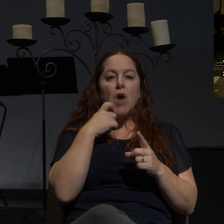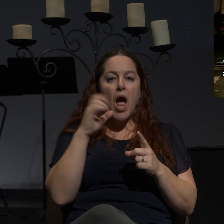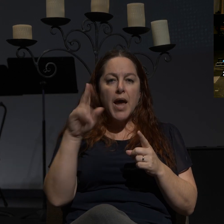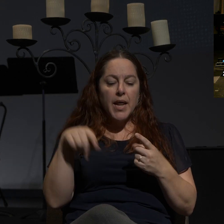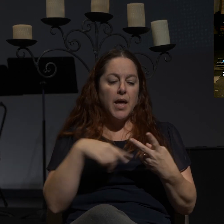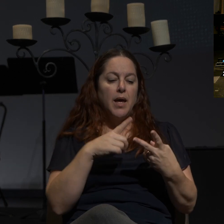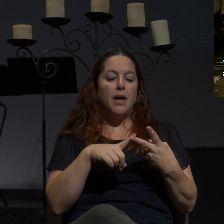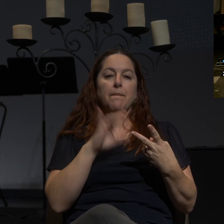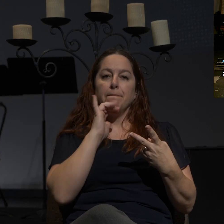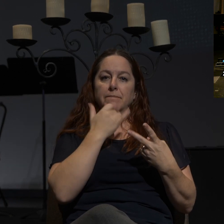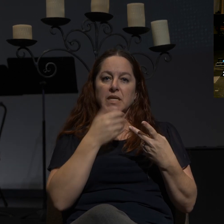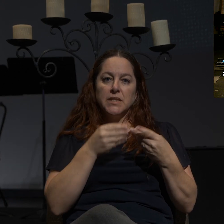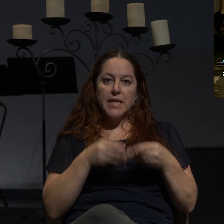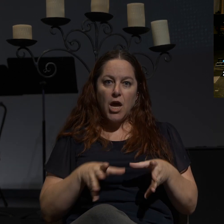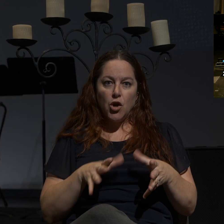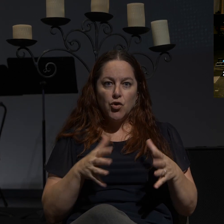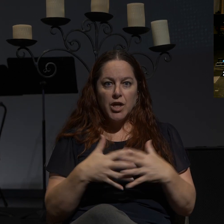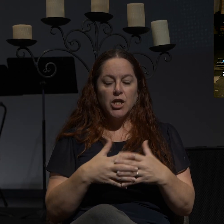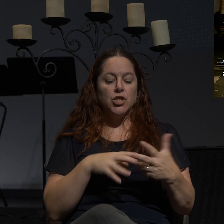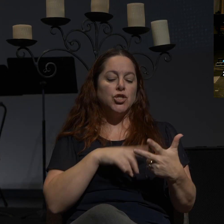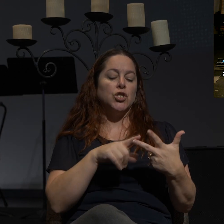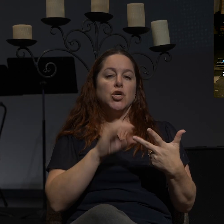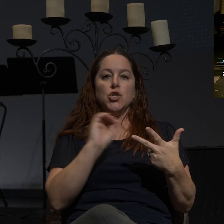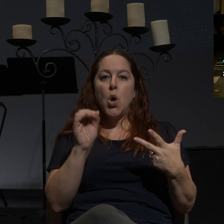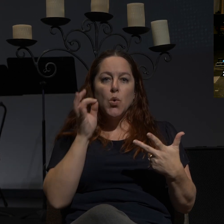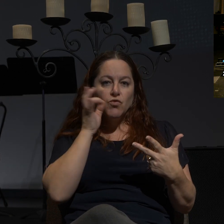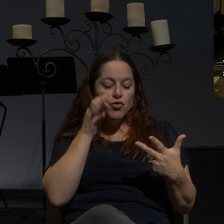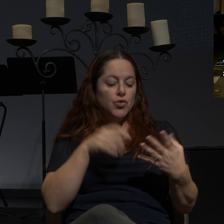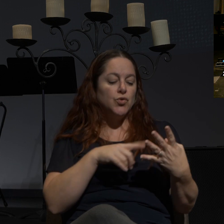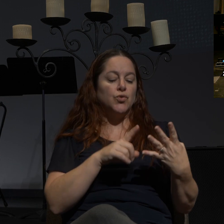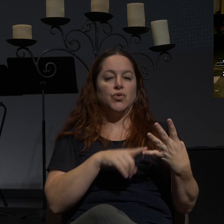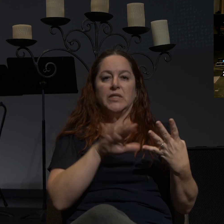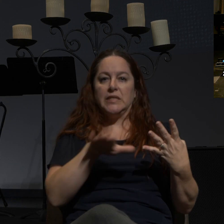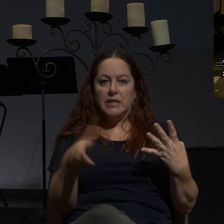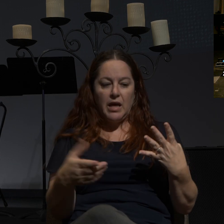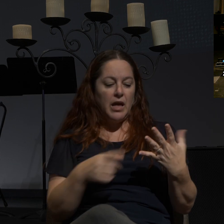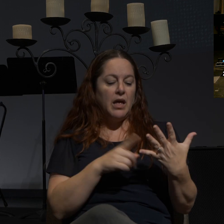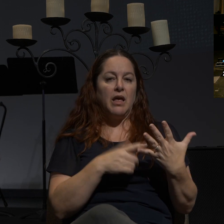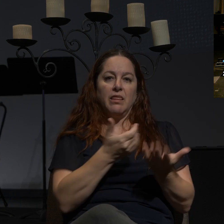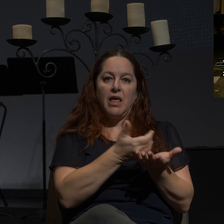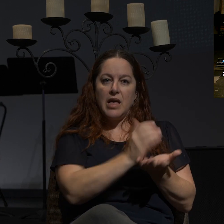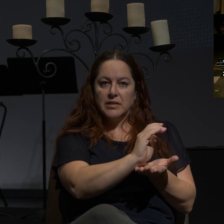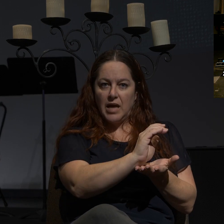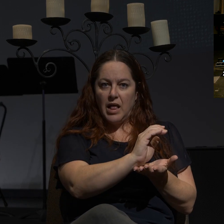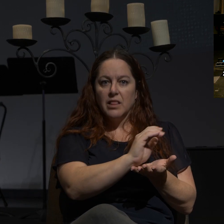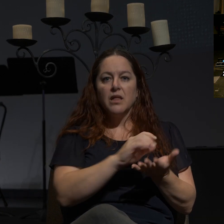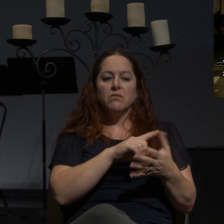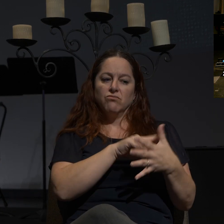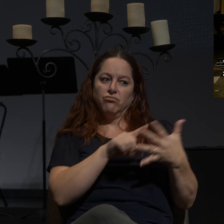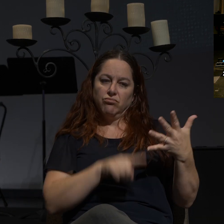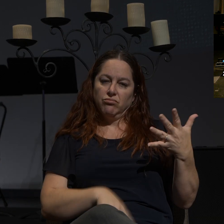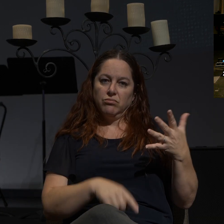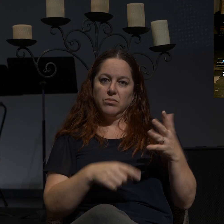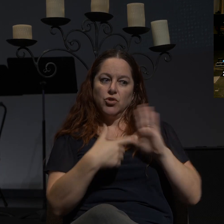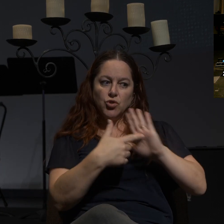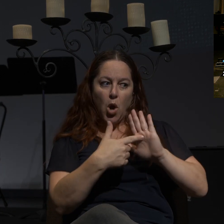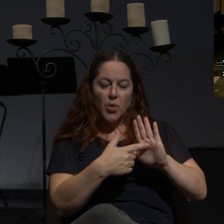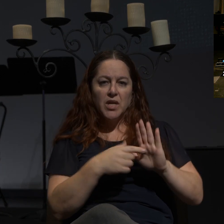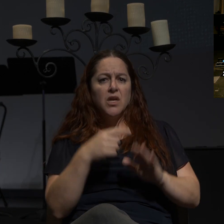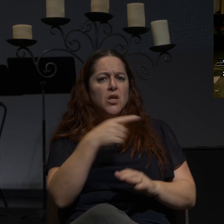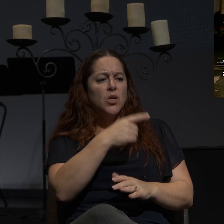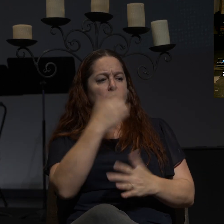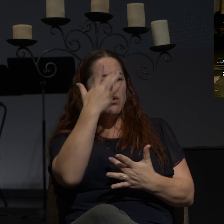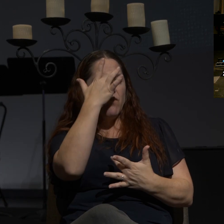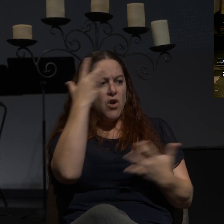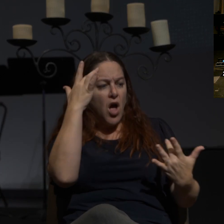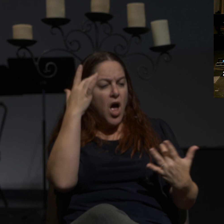mentions miscarriage, no fruit, death, exile. They had failed to remember that worship